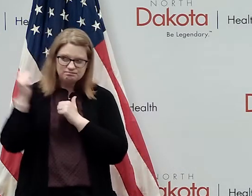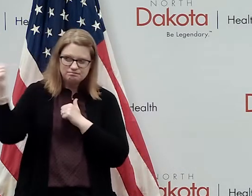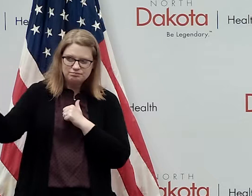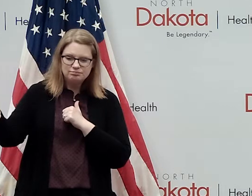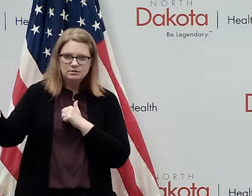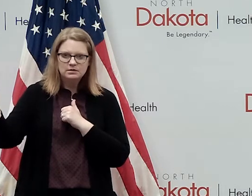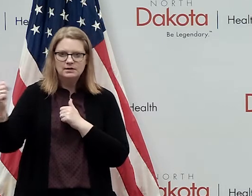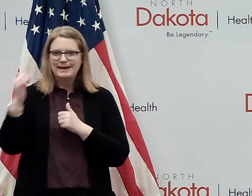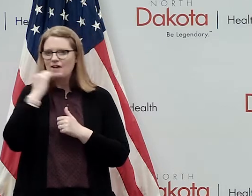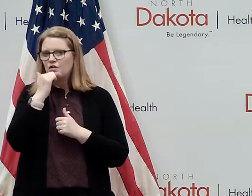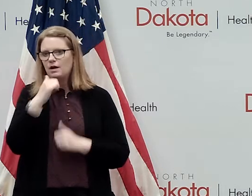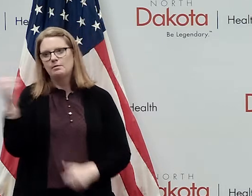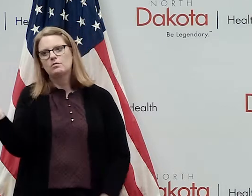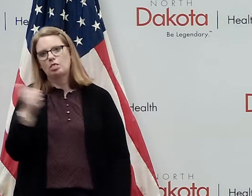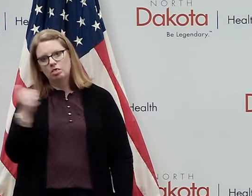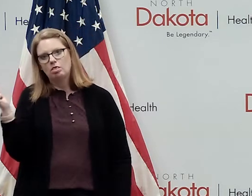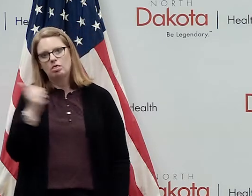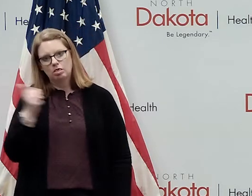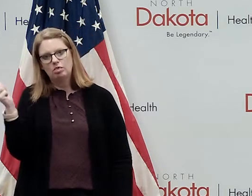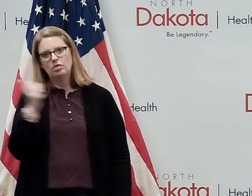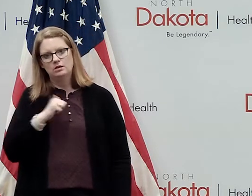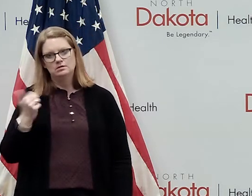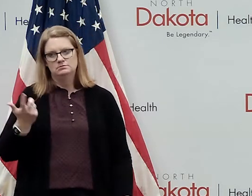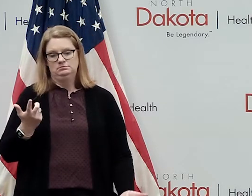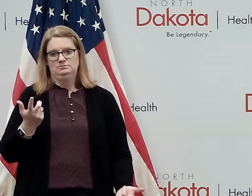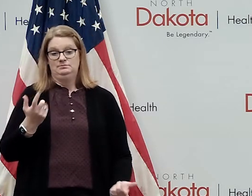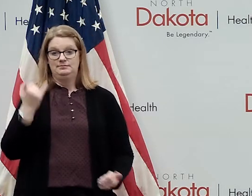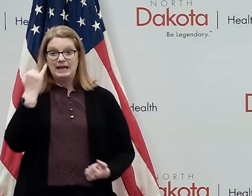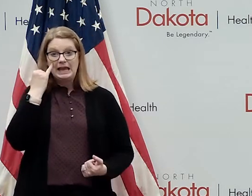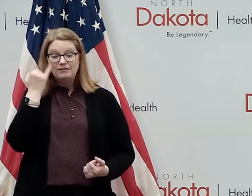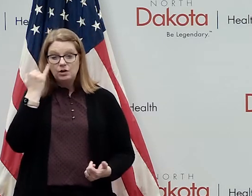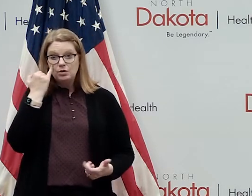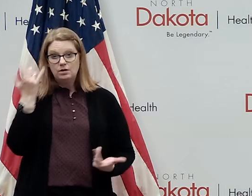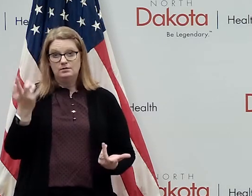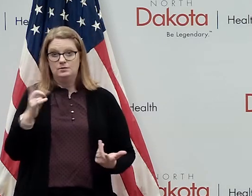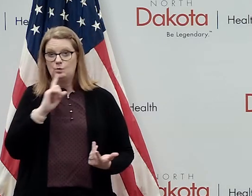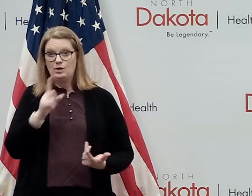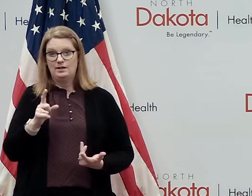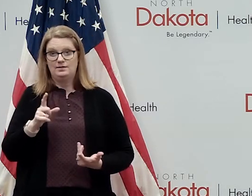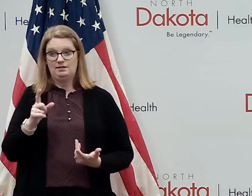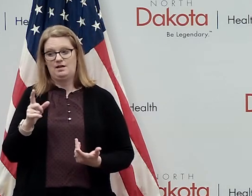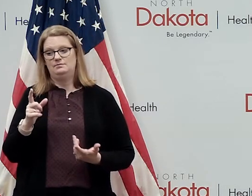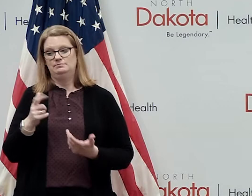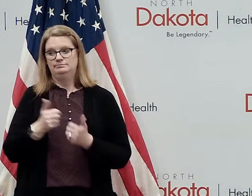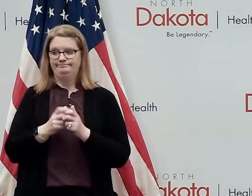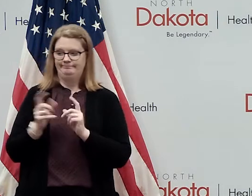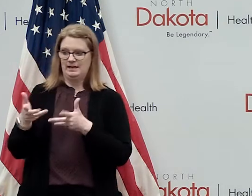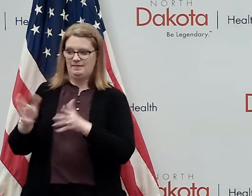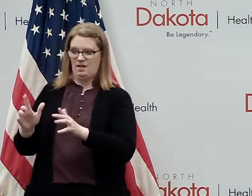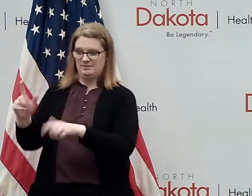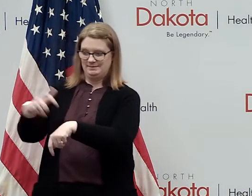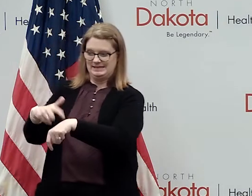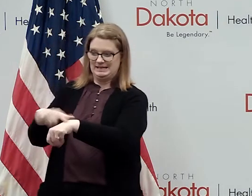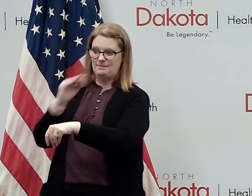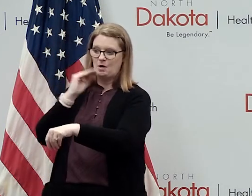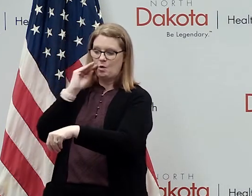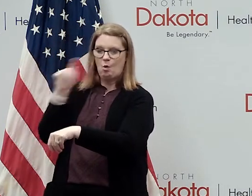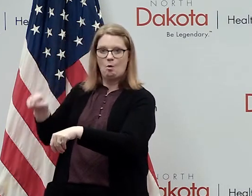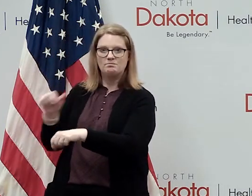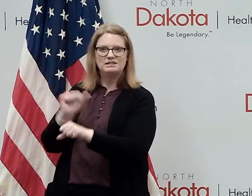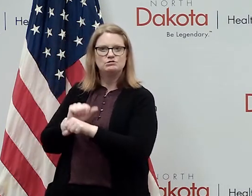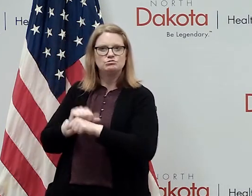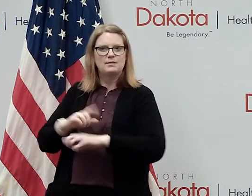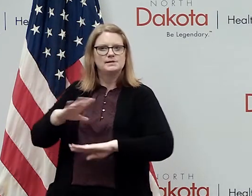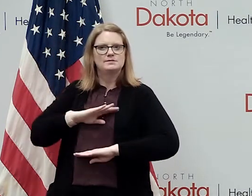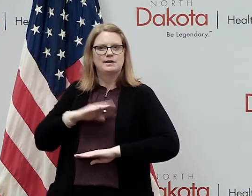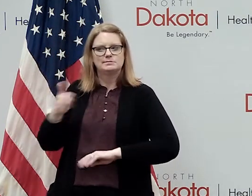commute in. Well, if you can pull somebody 10 hours a week out of their car and give them that time at home, their job satisfaction just went